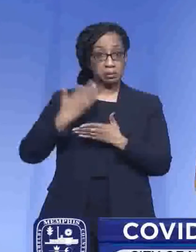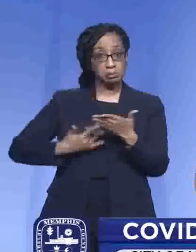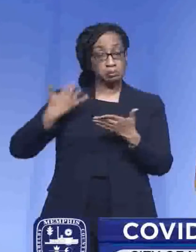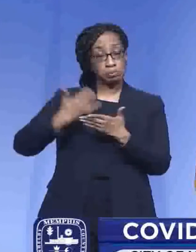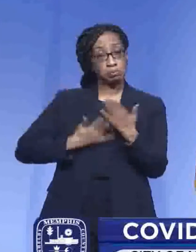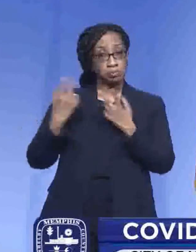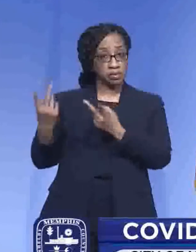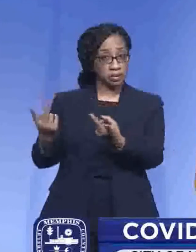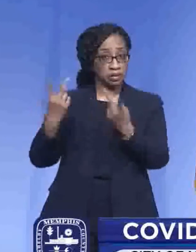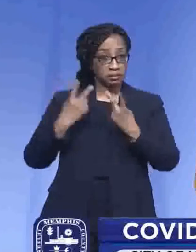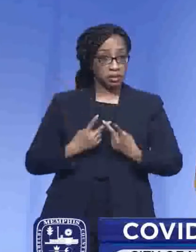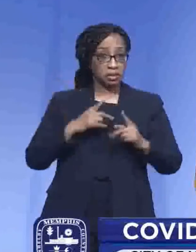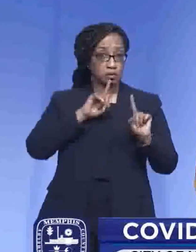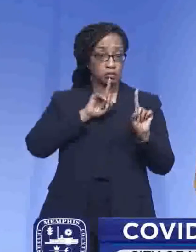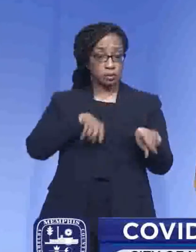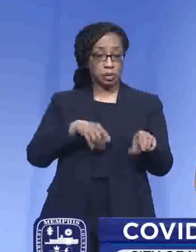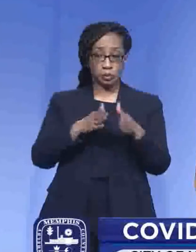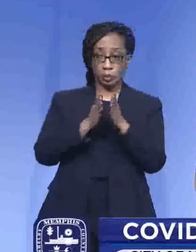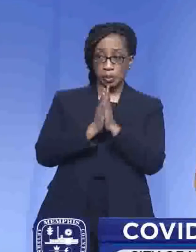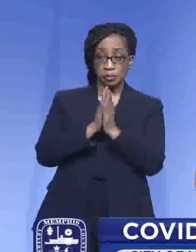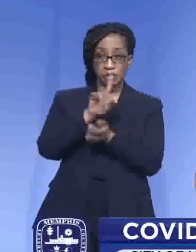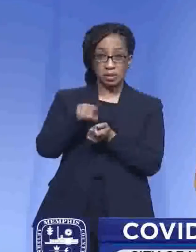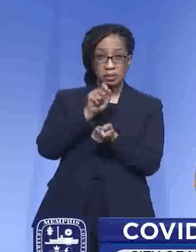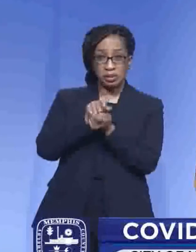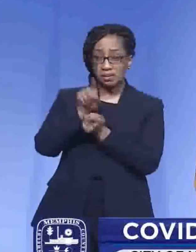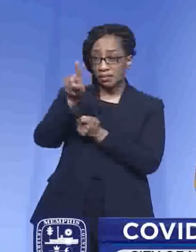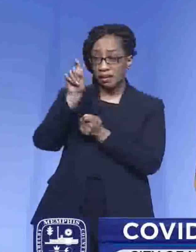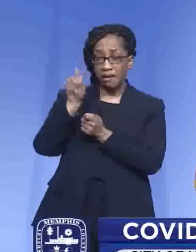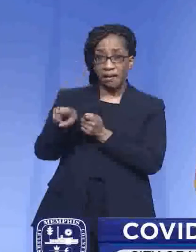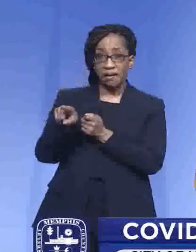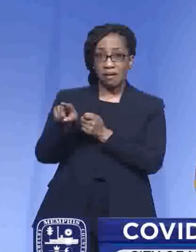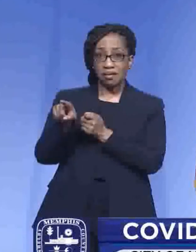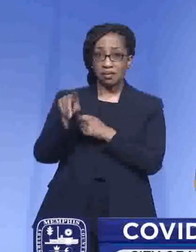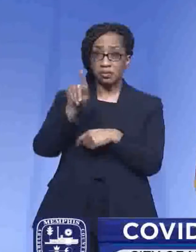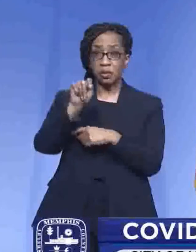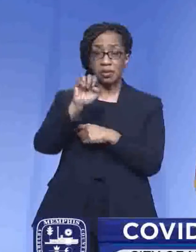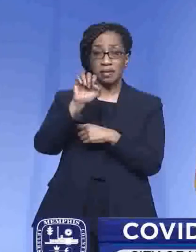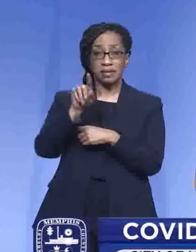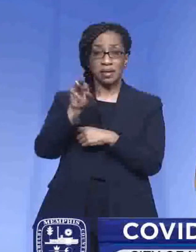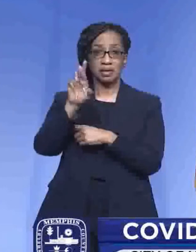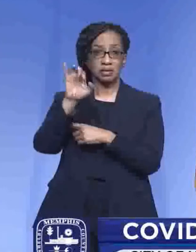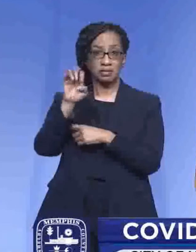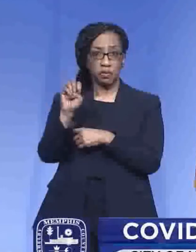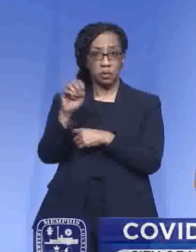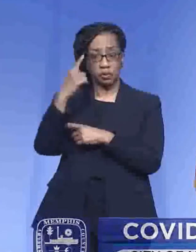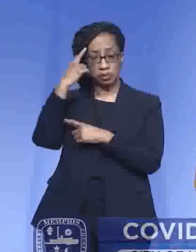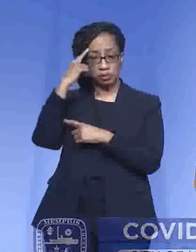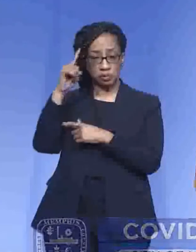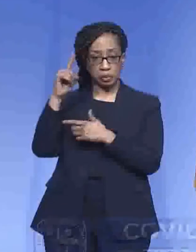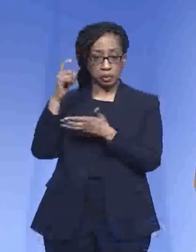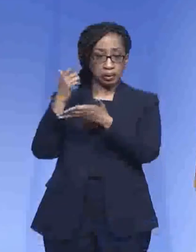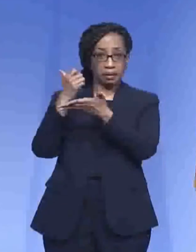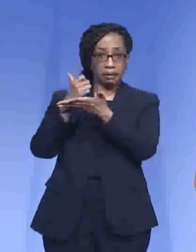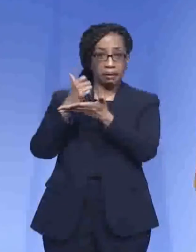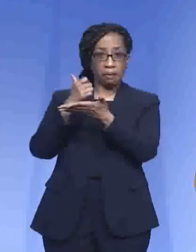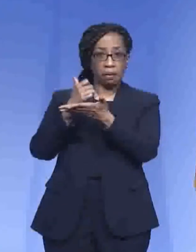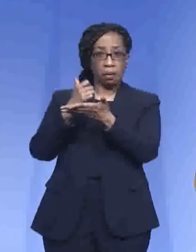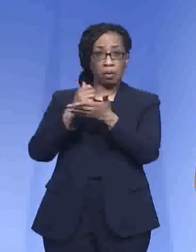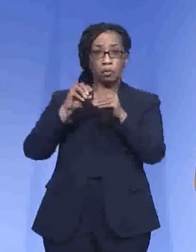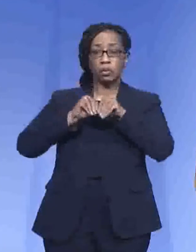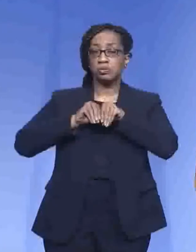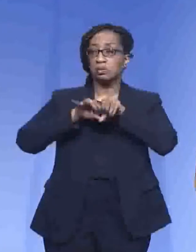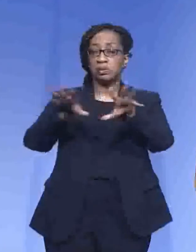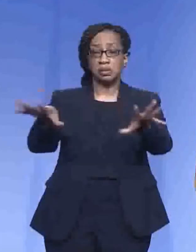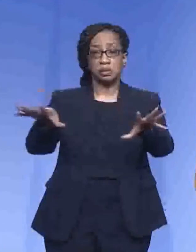are responsive to our requests, but we did not specifically ask from the task force level for help with